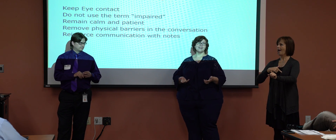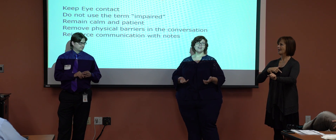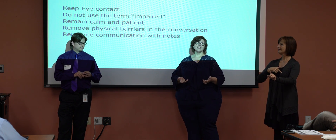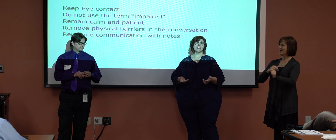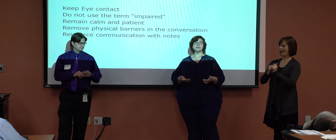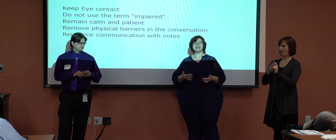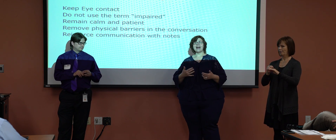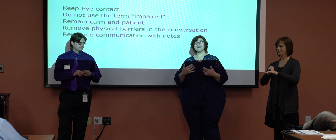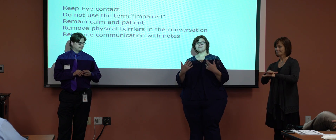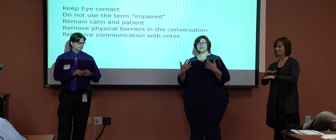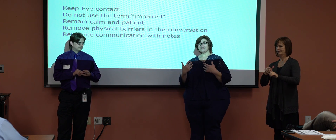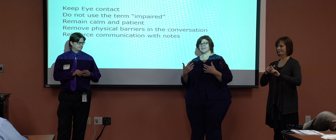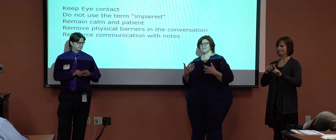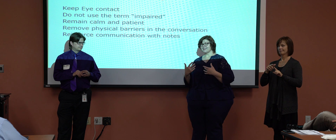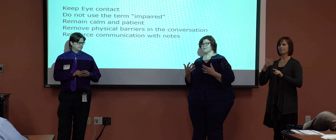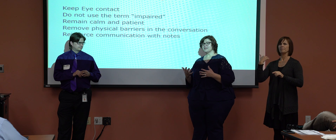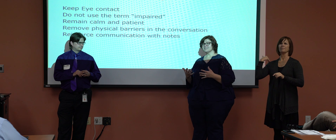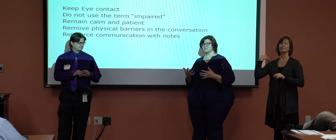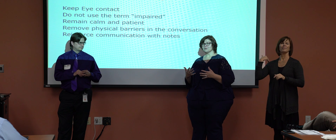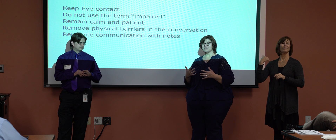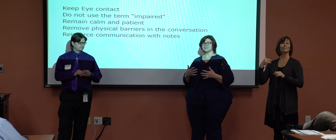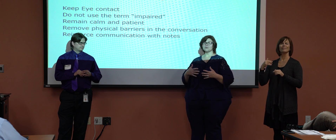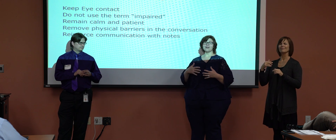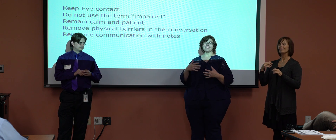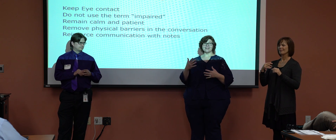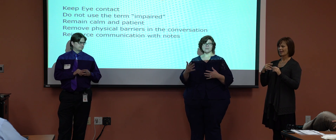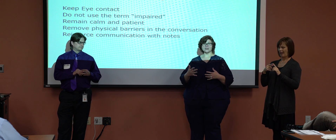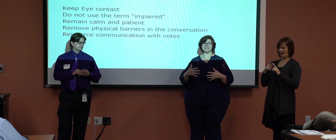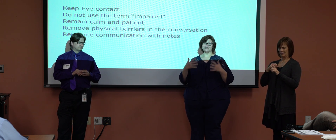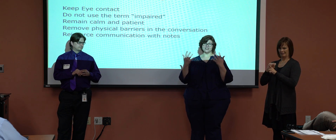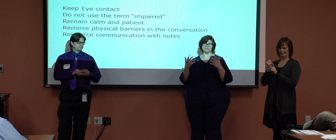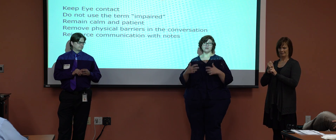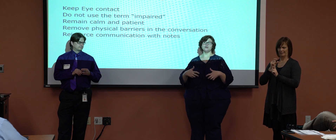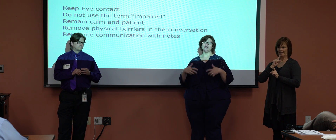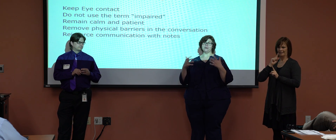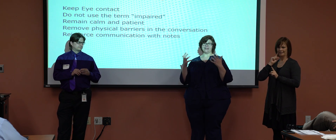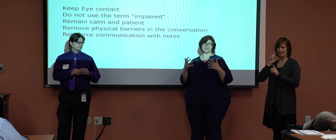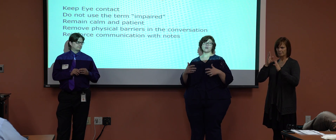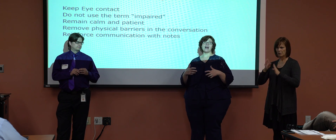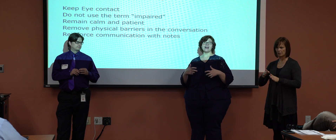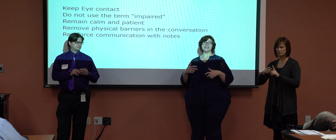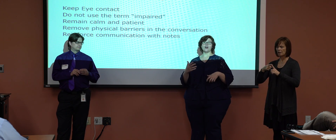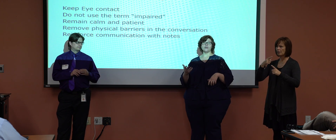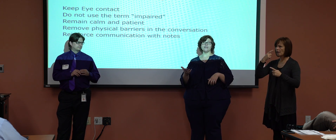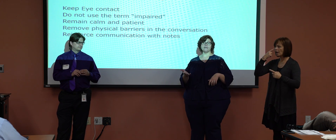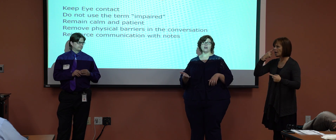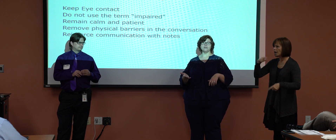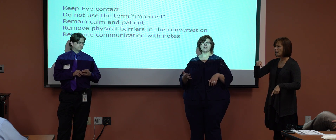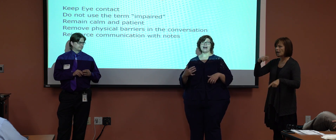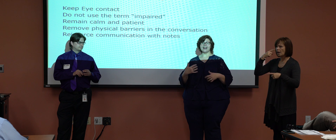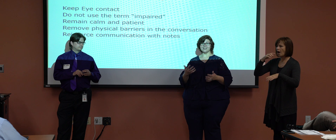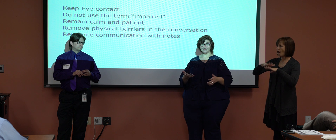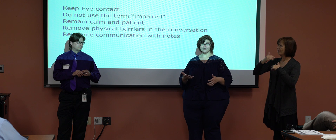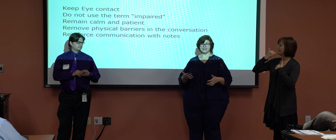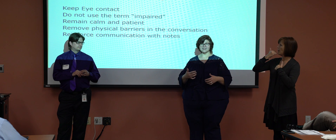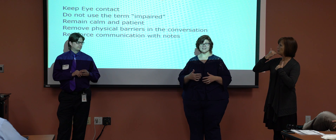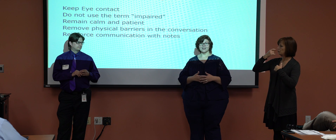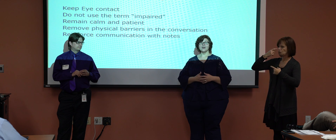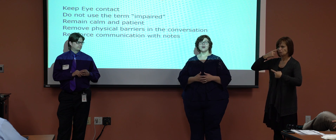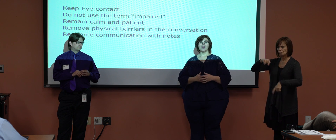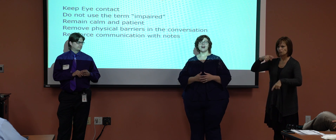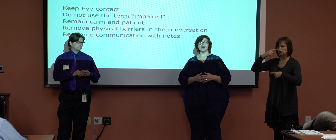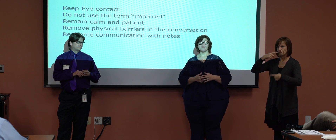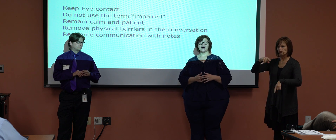that. I mean, I've been in situations where a deaf person is just boo-hooing and crying on the phone. I know